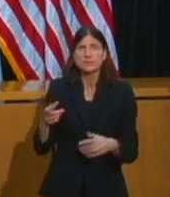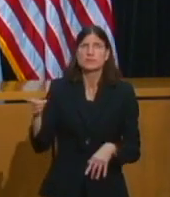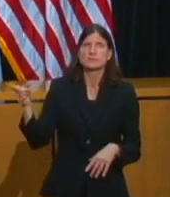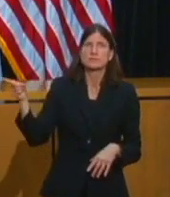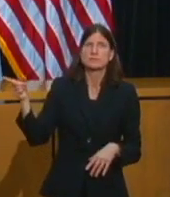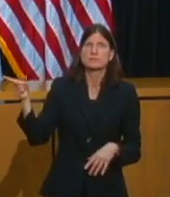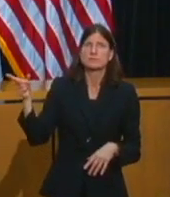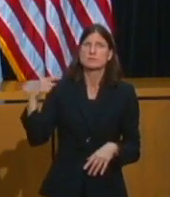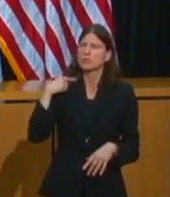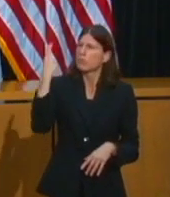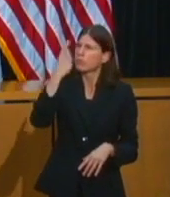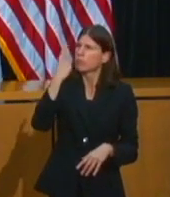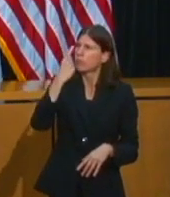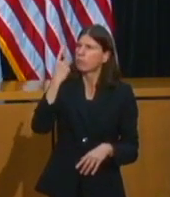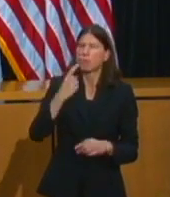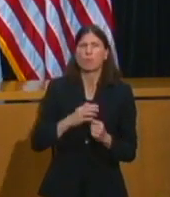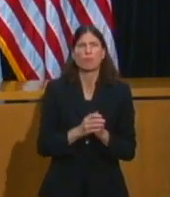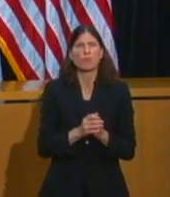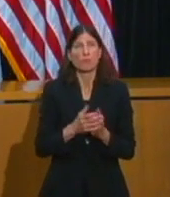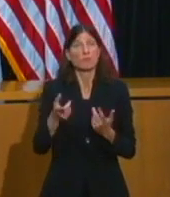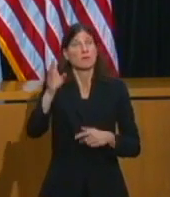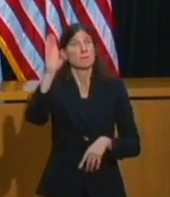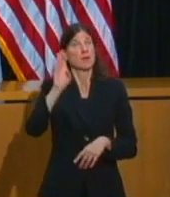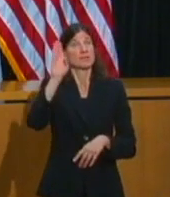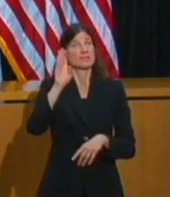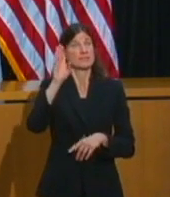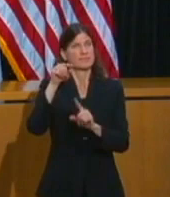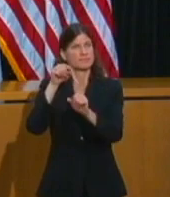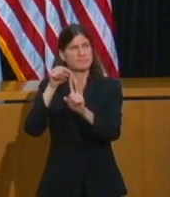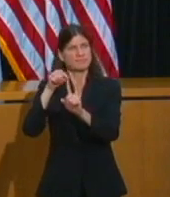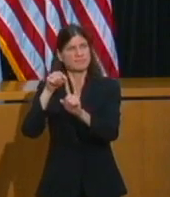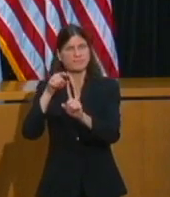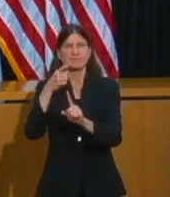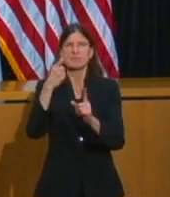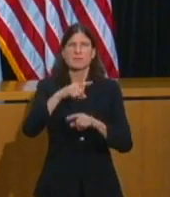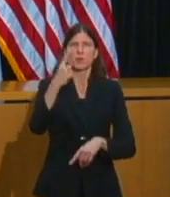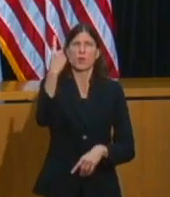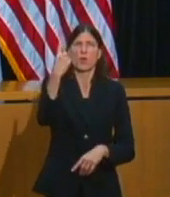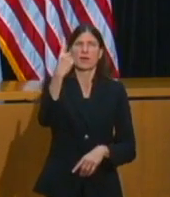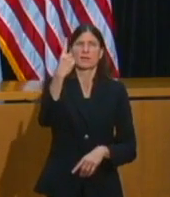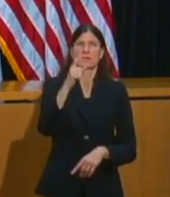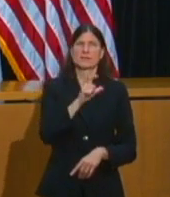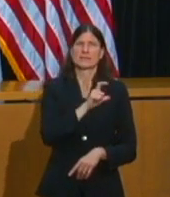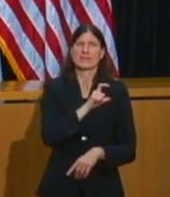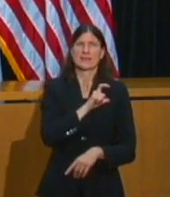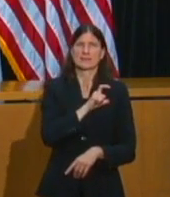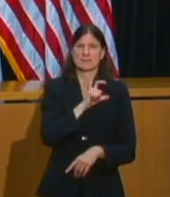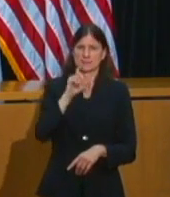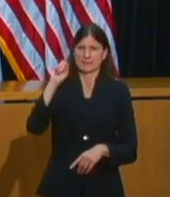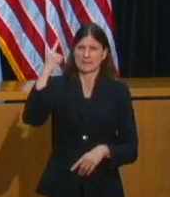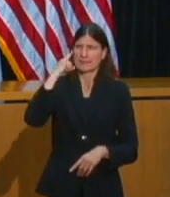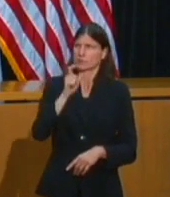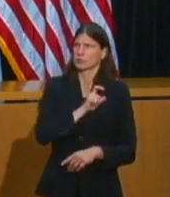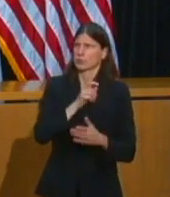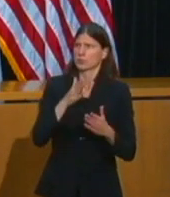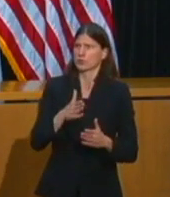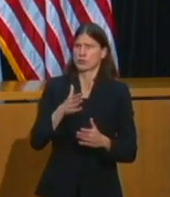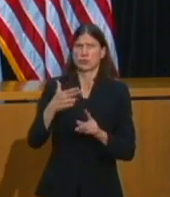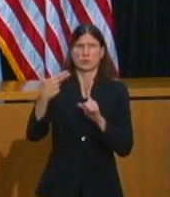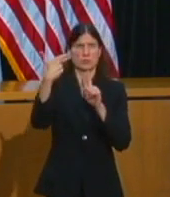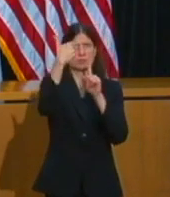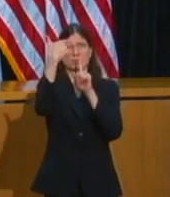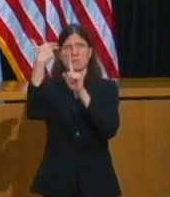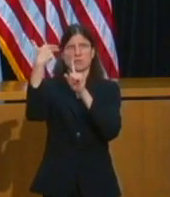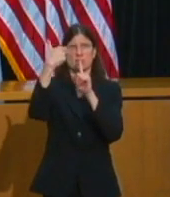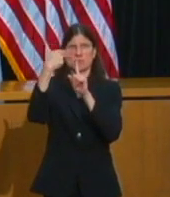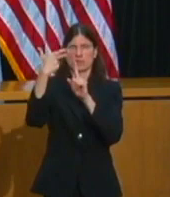about having a state trooper pull a gun on him when he got lost, and he said he was simply turned around. He wasn't hit, and he